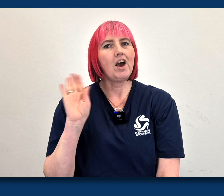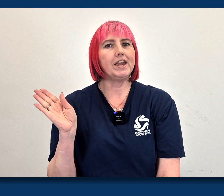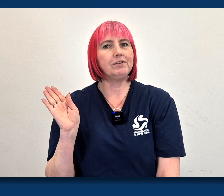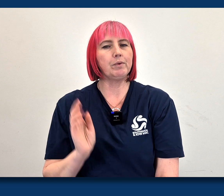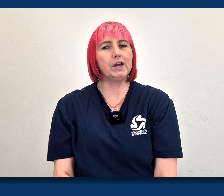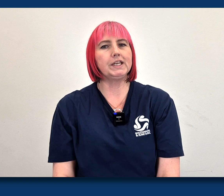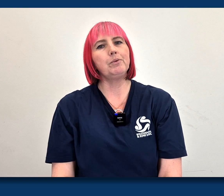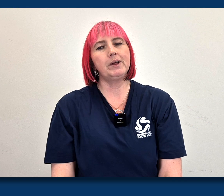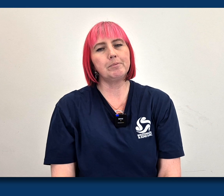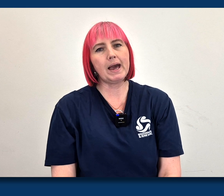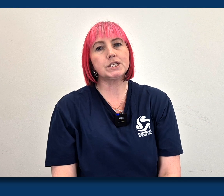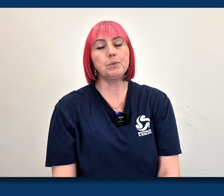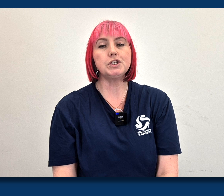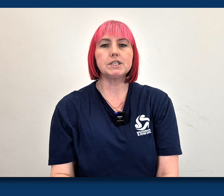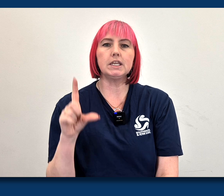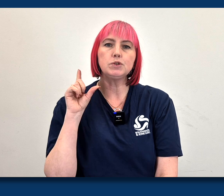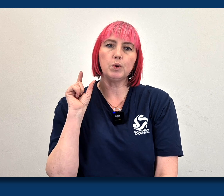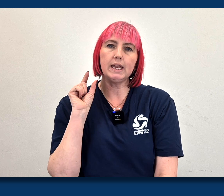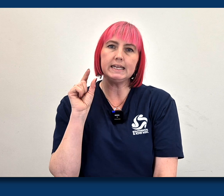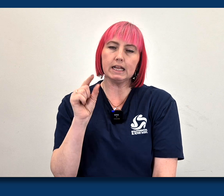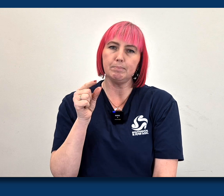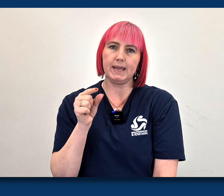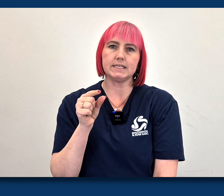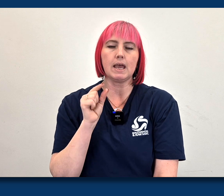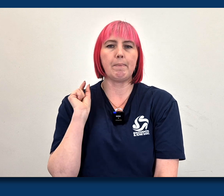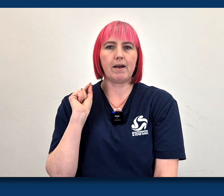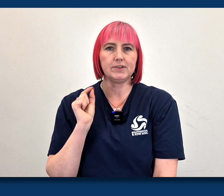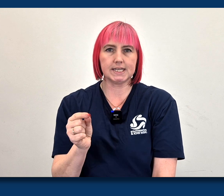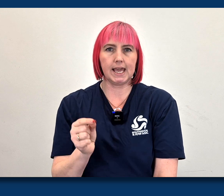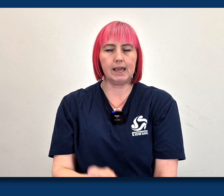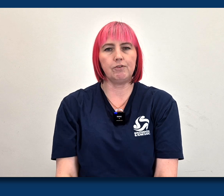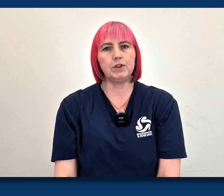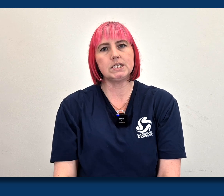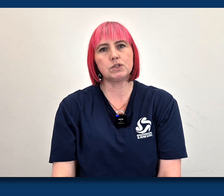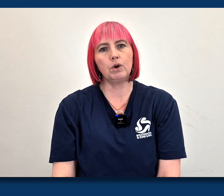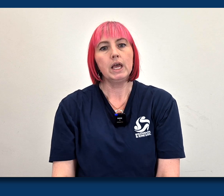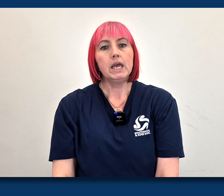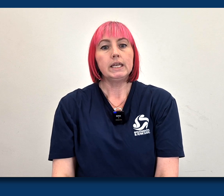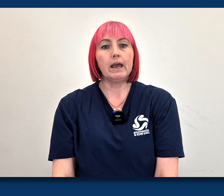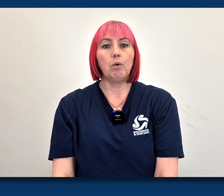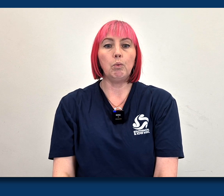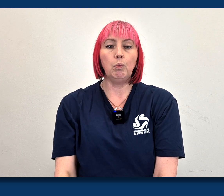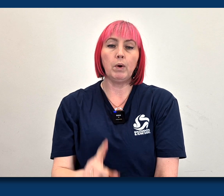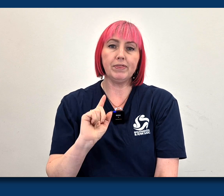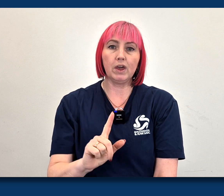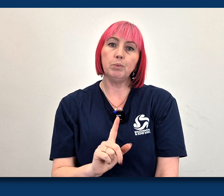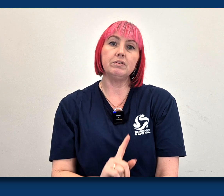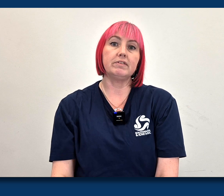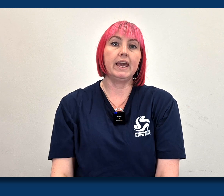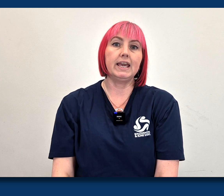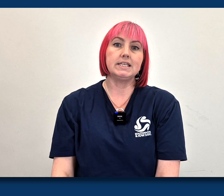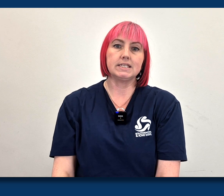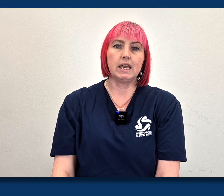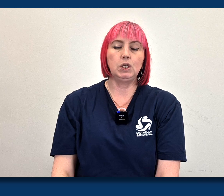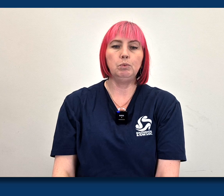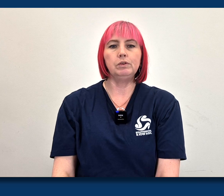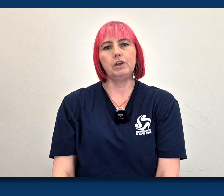Hi everyone, welcome back. So we're just going to talk a little bit about the singing for this song. Now, one thing I will say is that you will notice